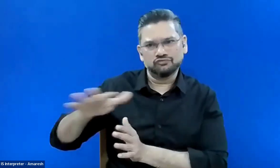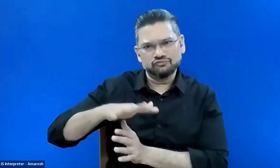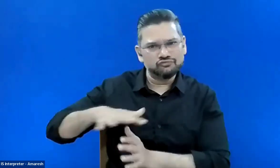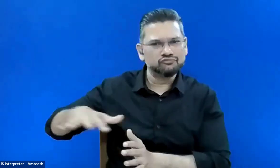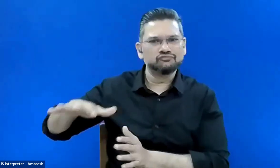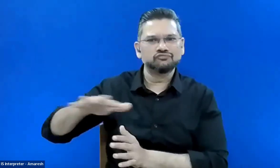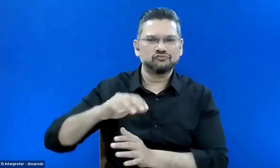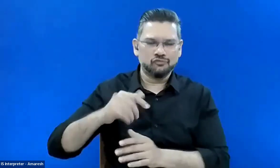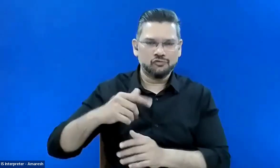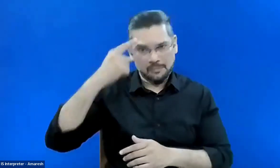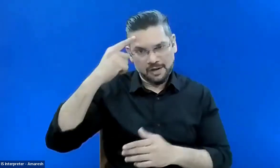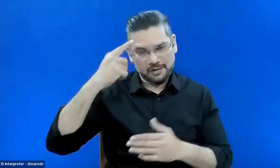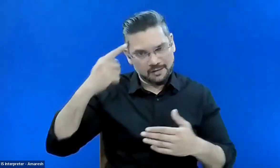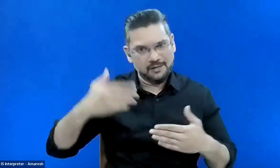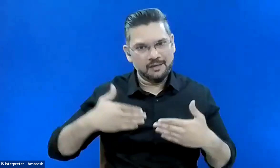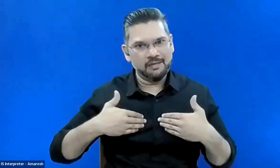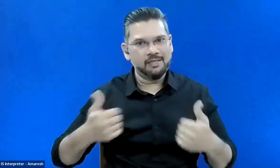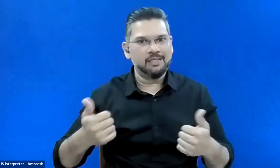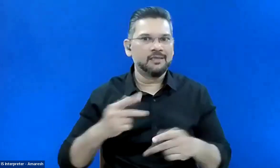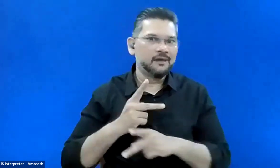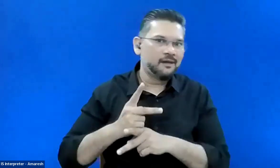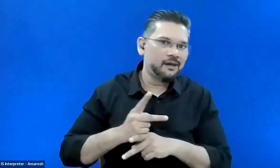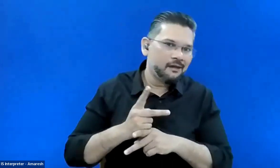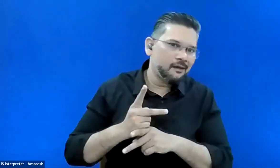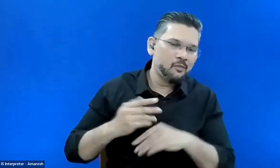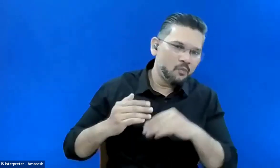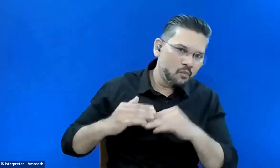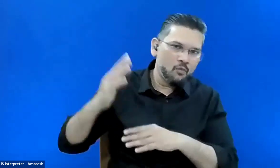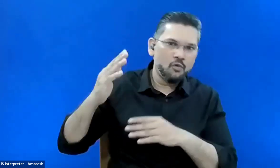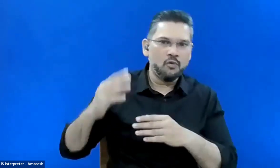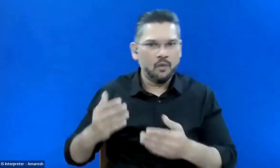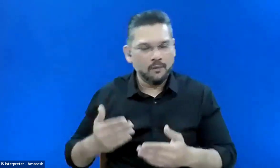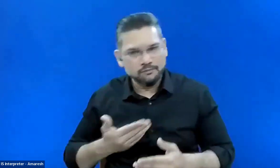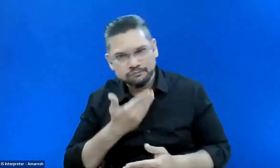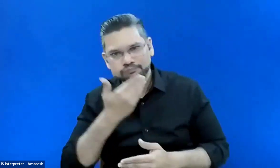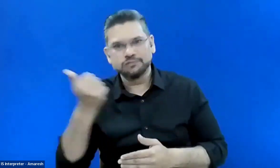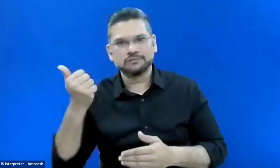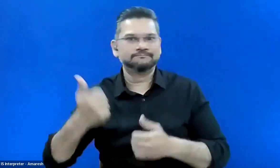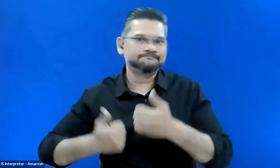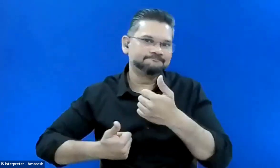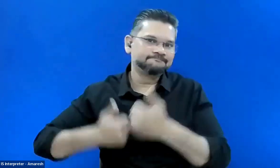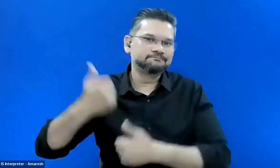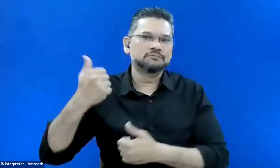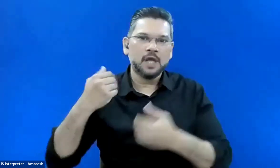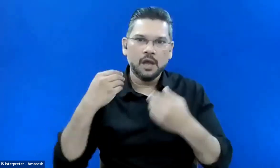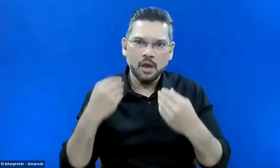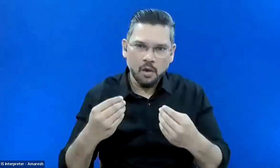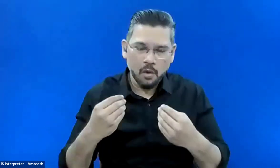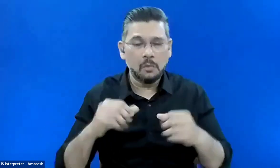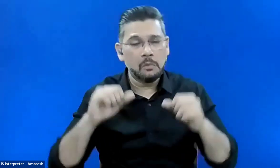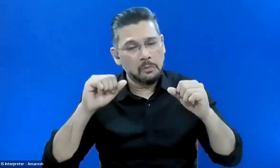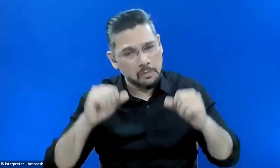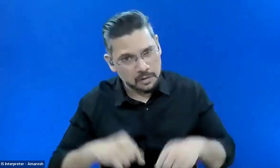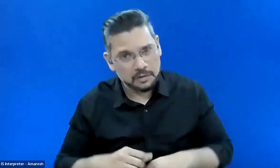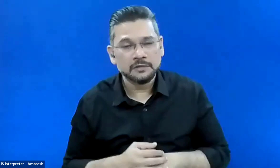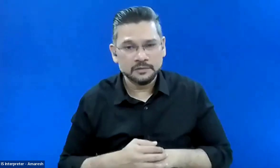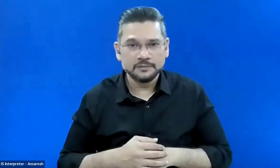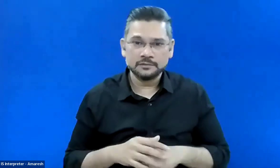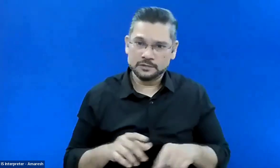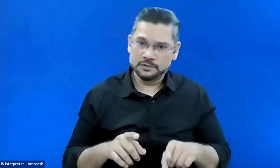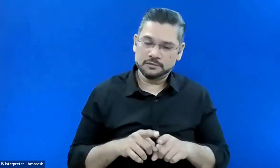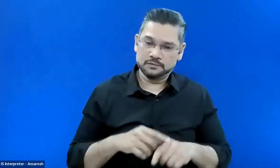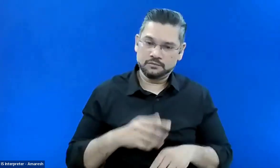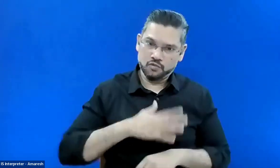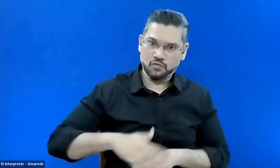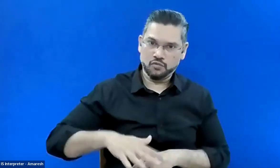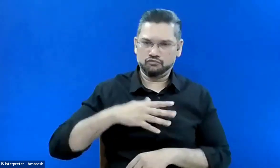us thrive more in our communities, and even us young people even realizing our dreams,